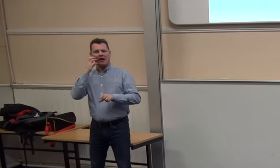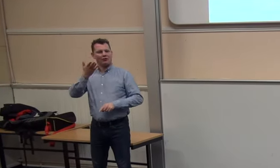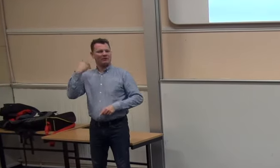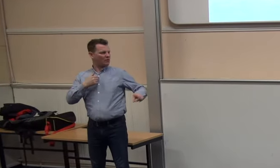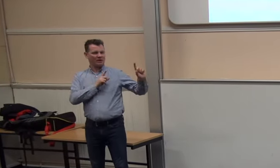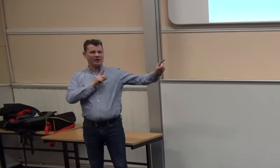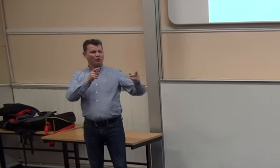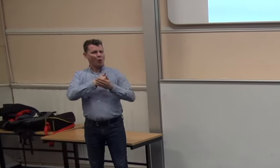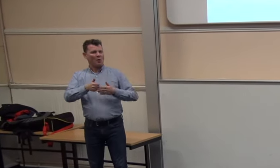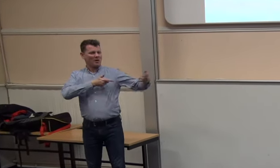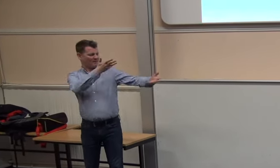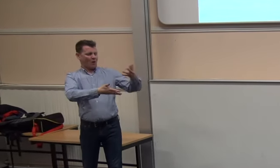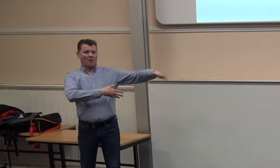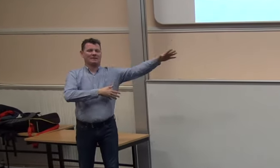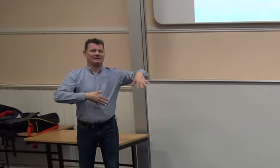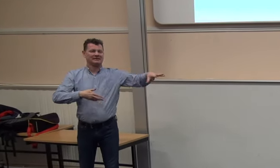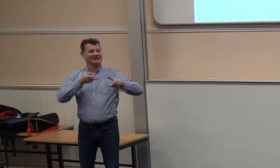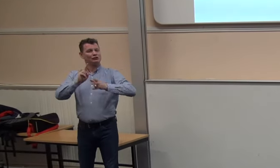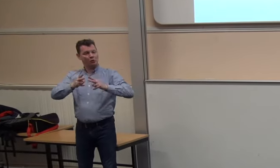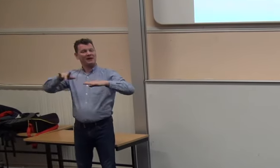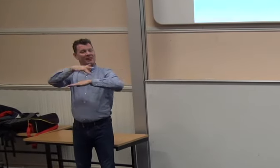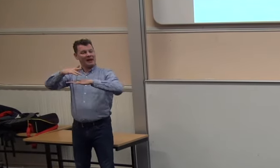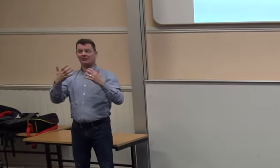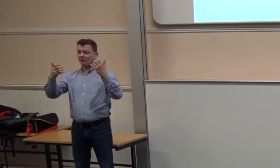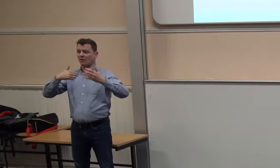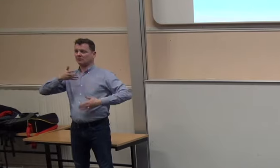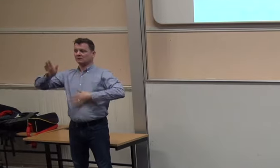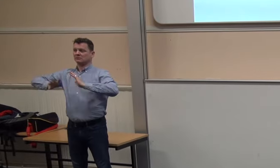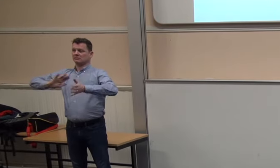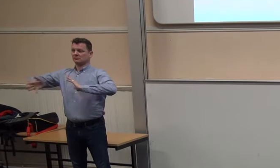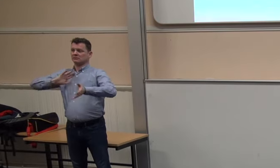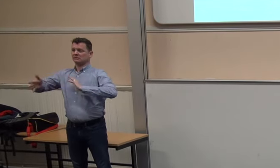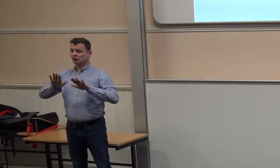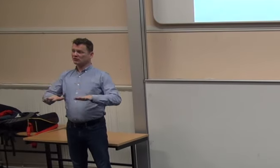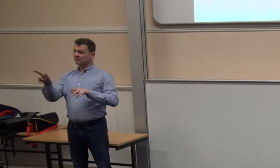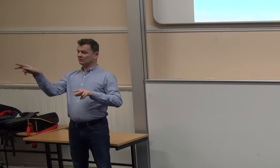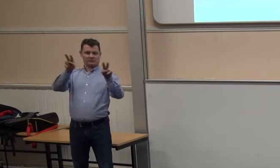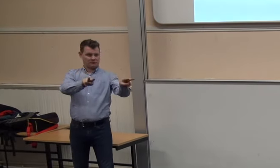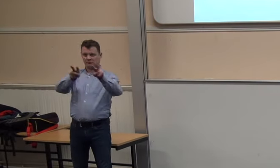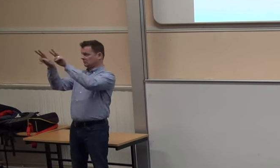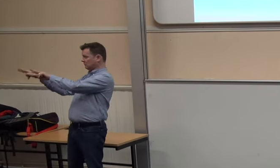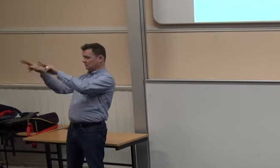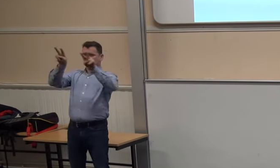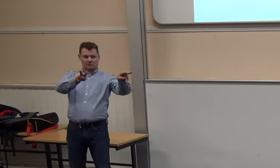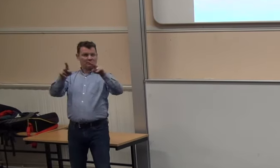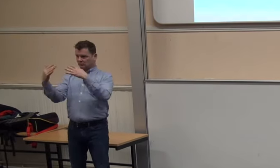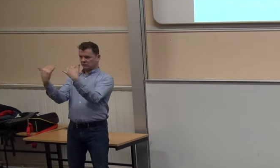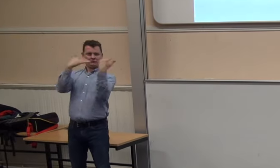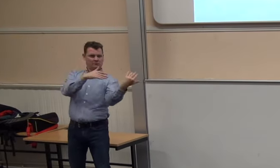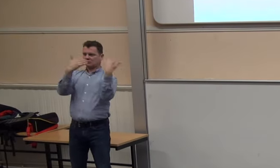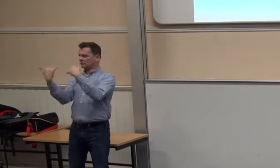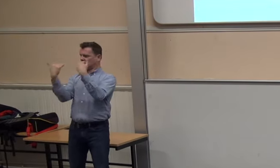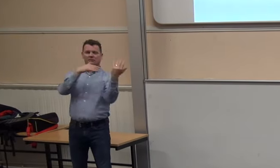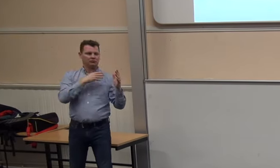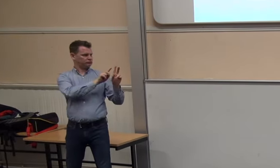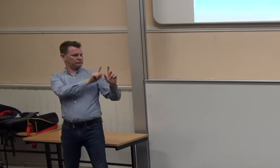is a typical model for a sign language interpreted performance in Britain, that the interpreter is some